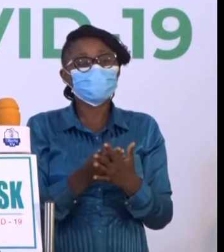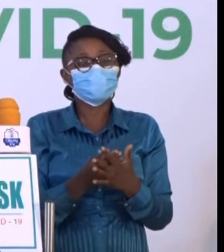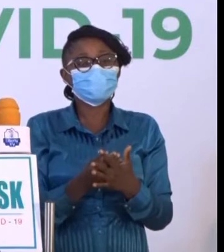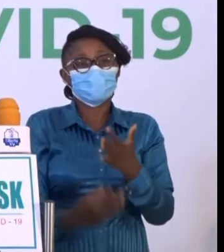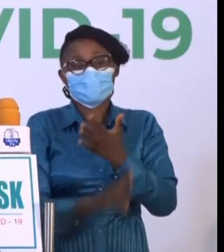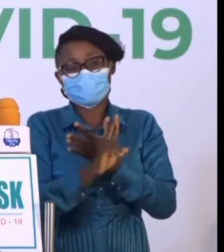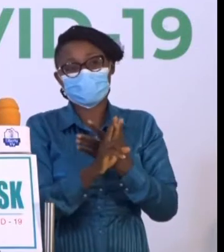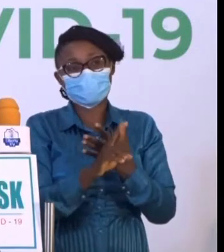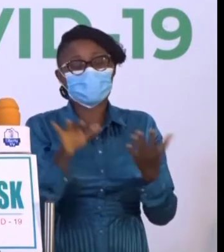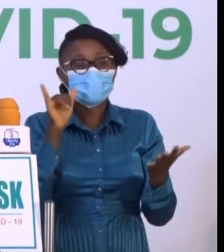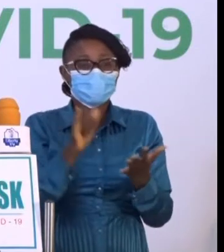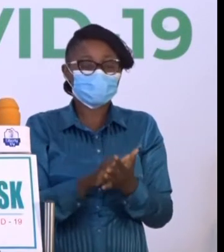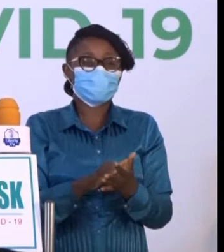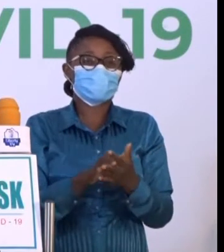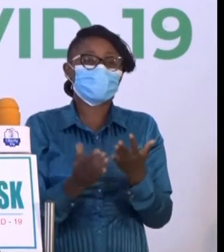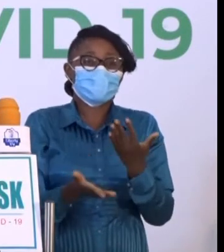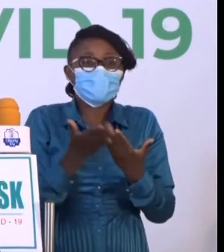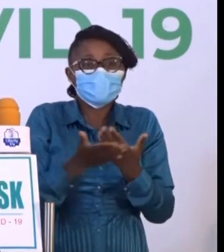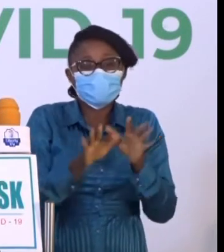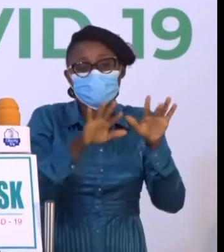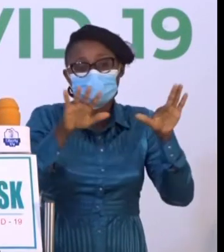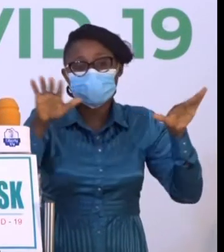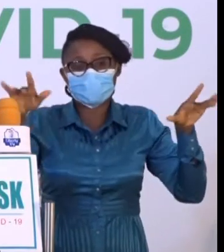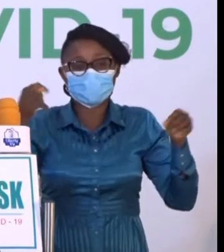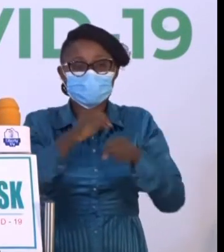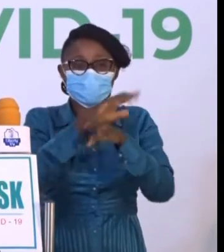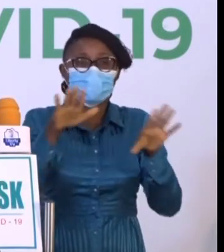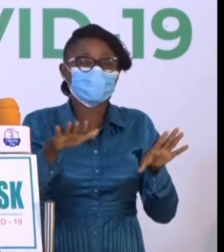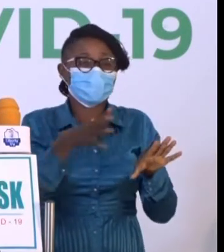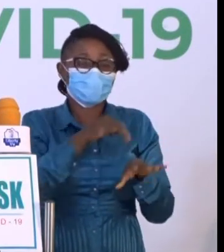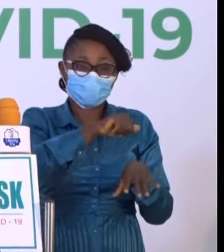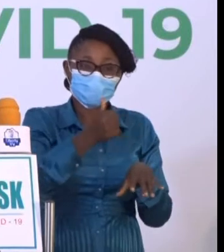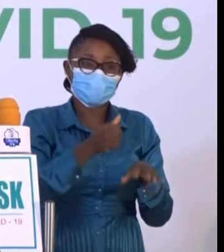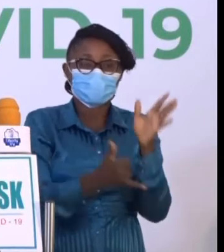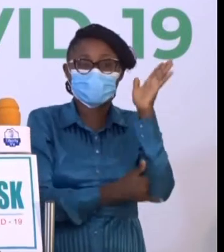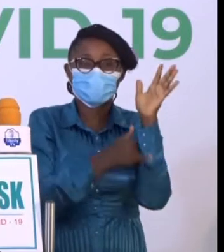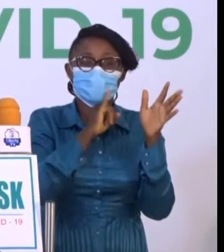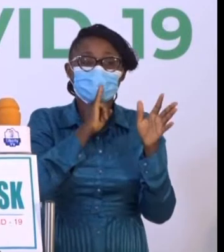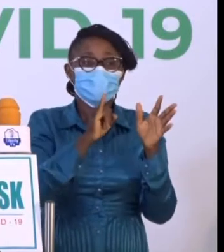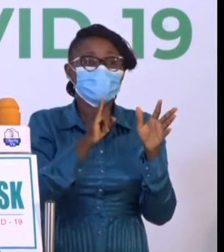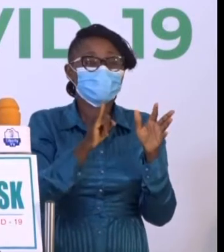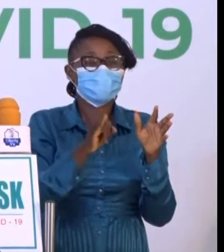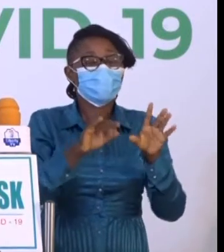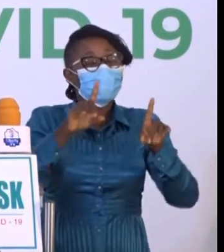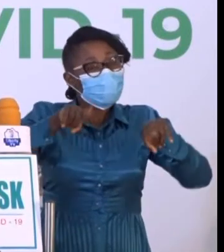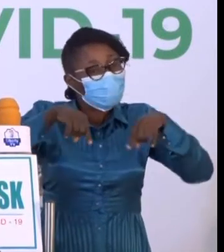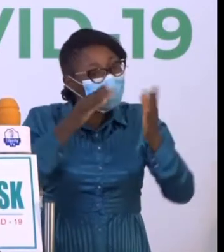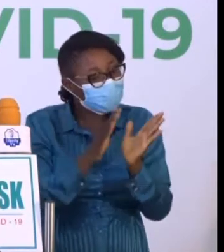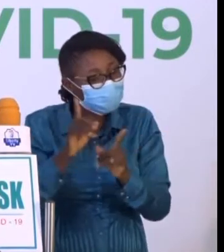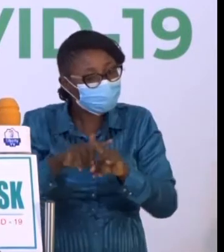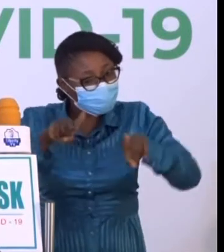this easily spreading disease. And another country is in fact about to go on the second